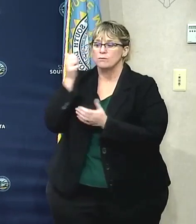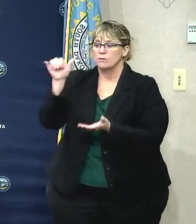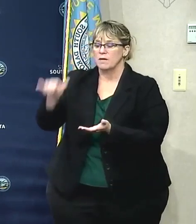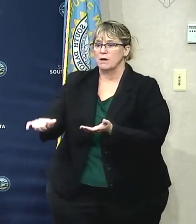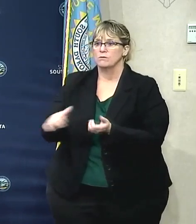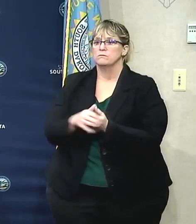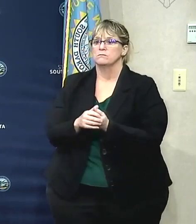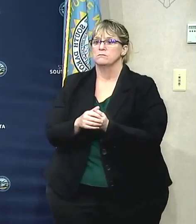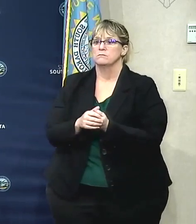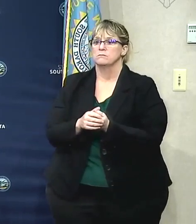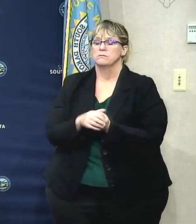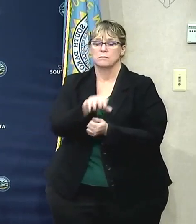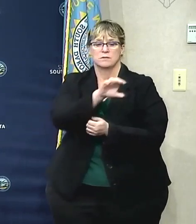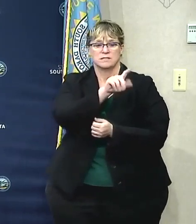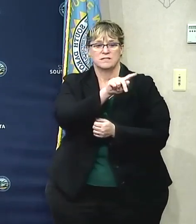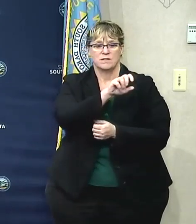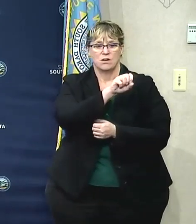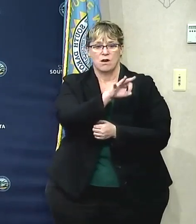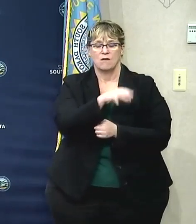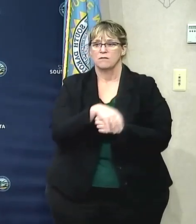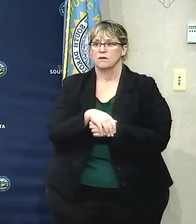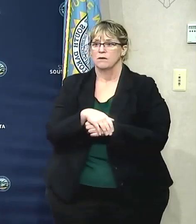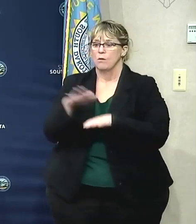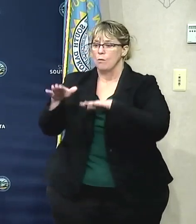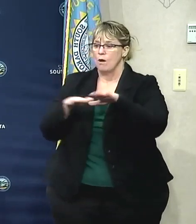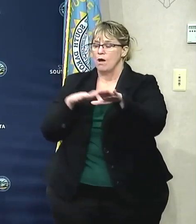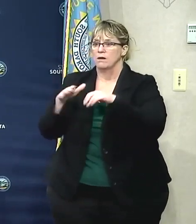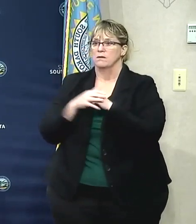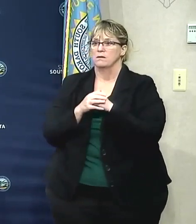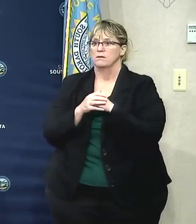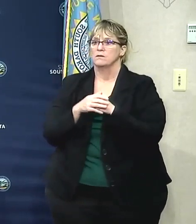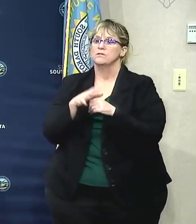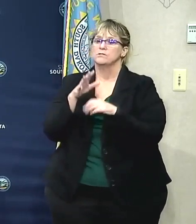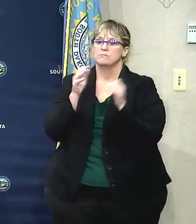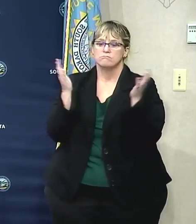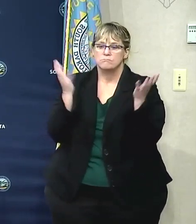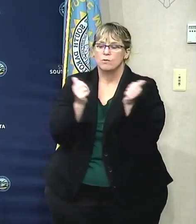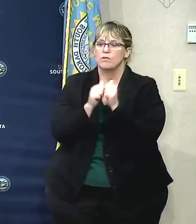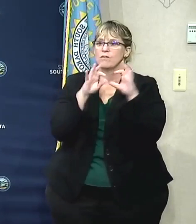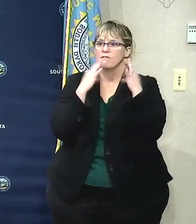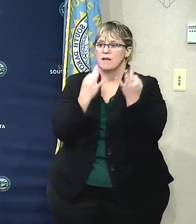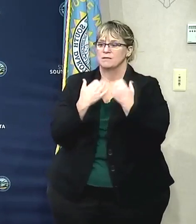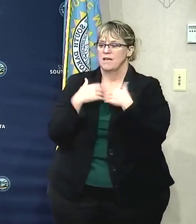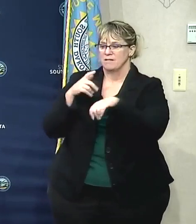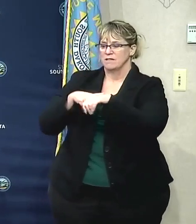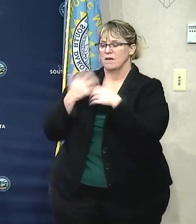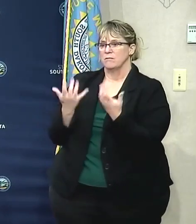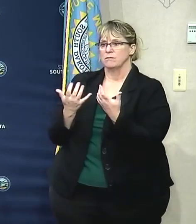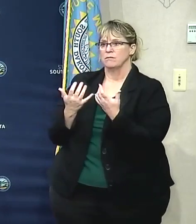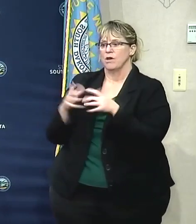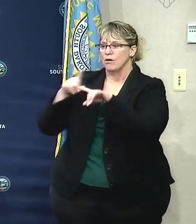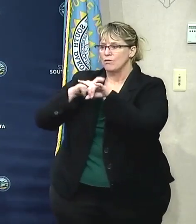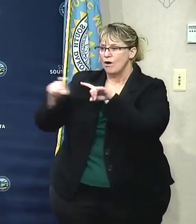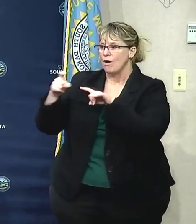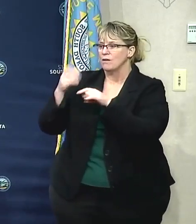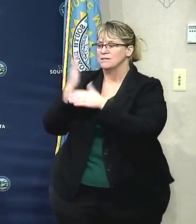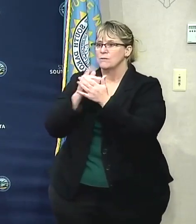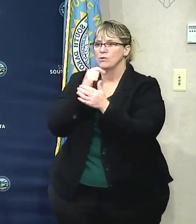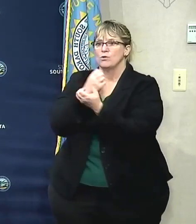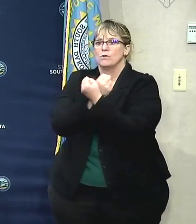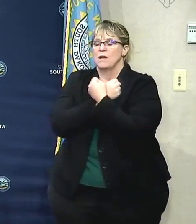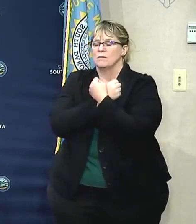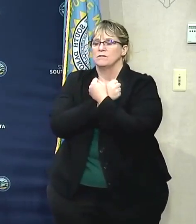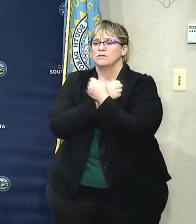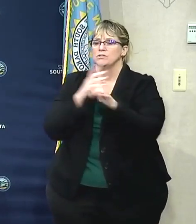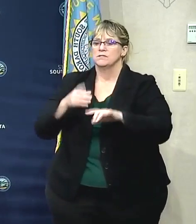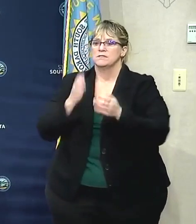TVs, maybe go for a walk. Visit with your families, spend some time with them. Call a loved one, just take a